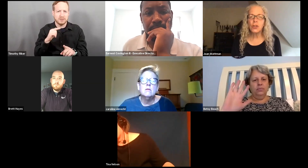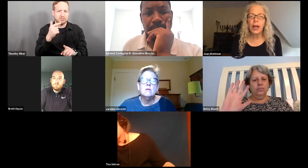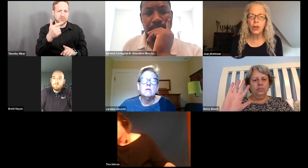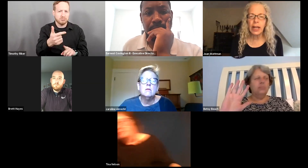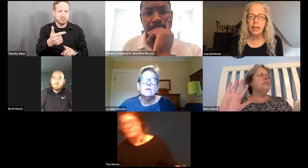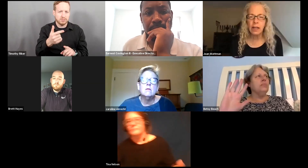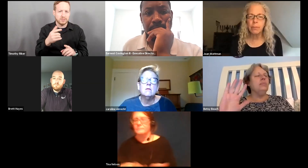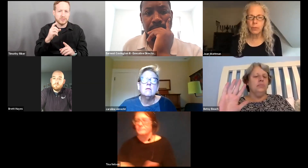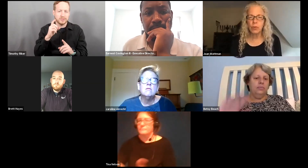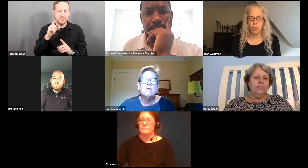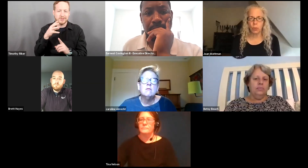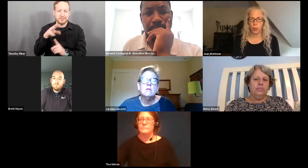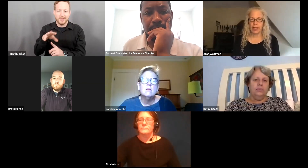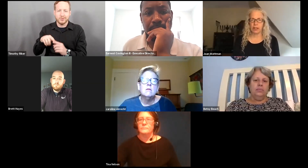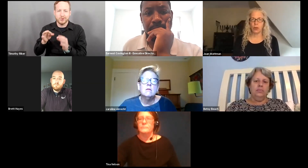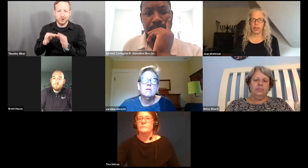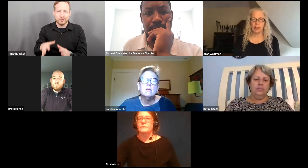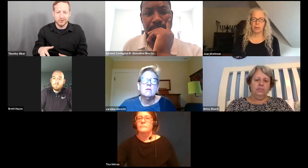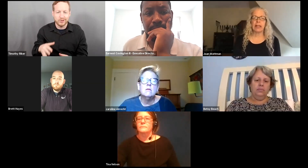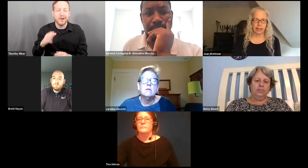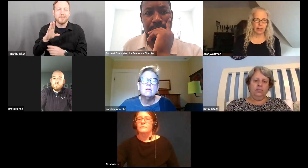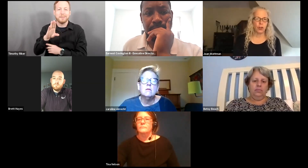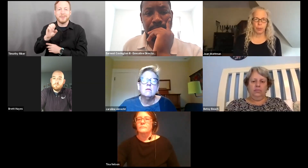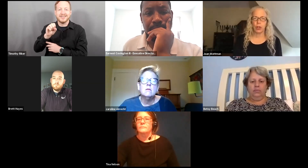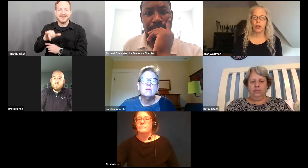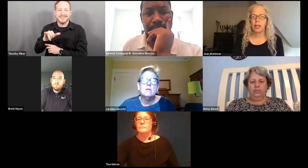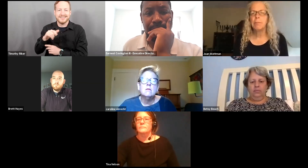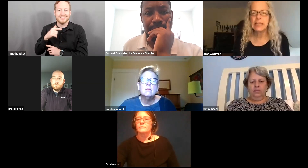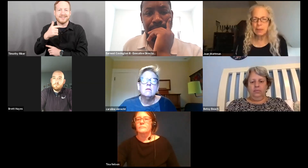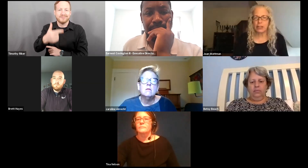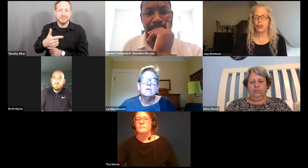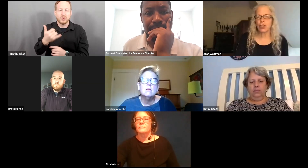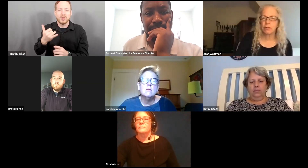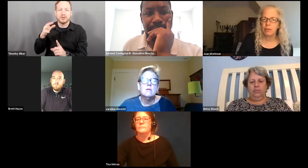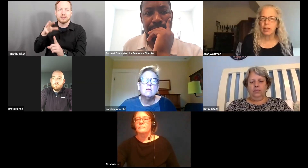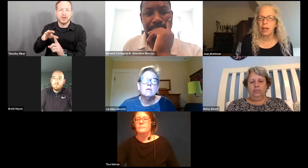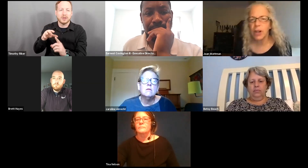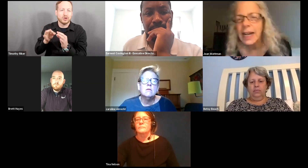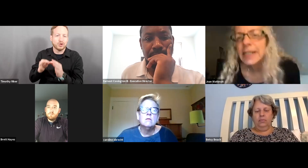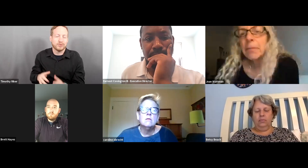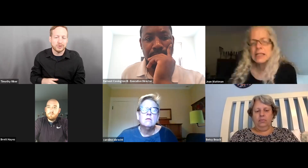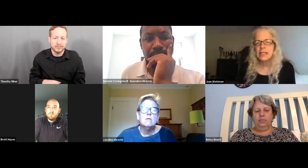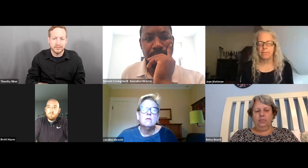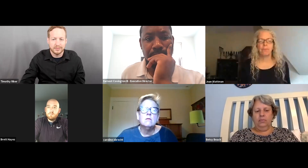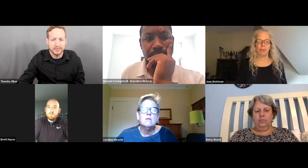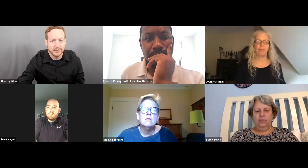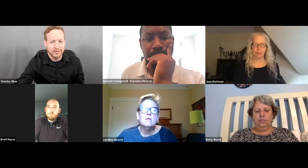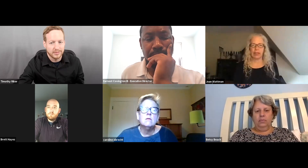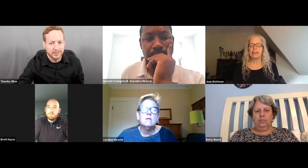Betsy, you had your hand up, so we'll wait until we spotlight the interpreter. Betsy Beach. I'm recognizing